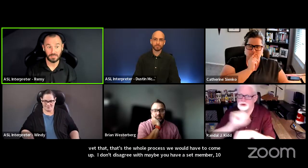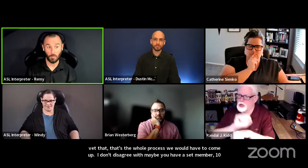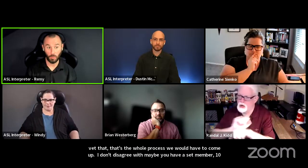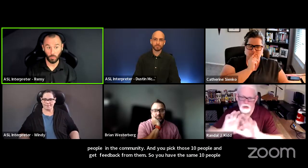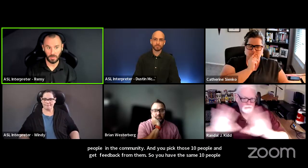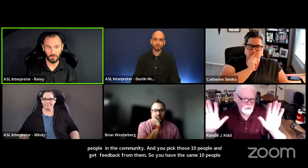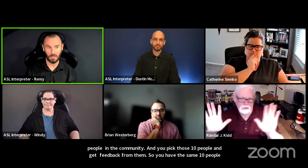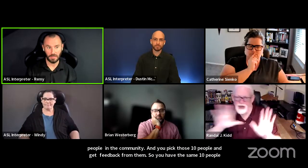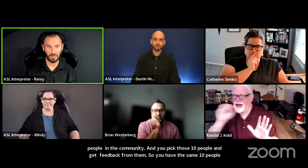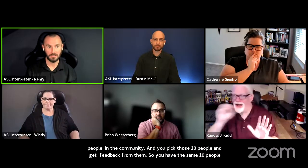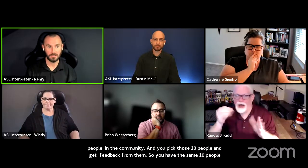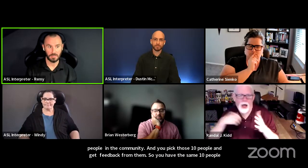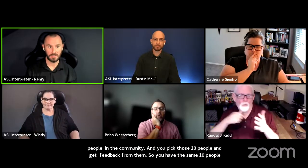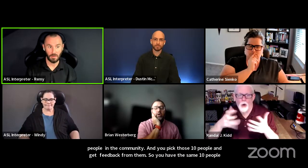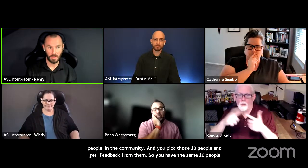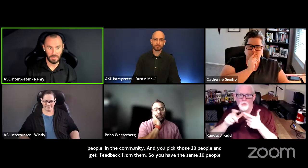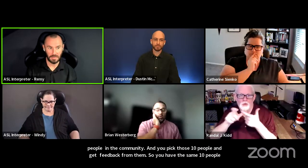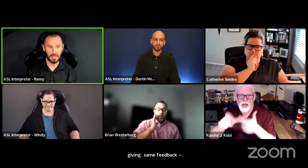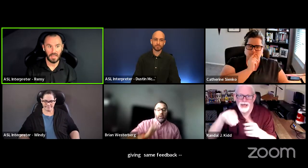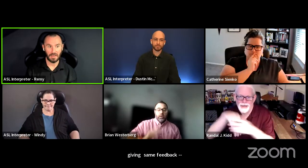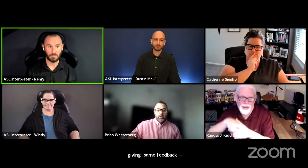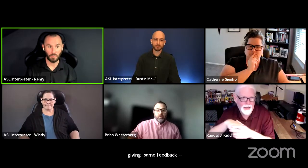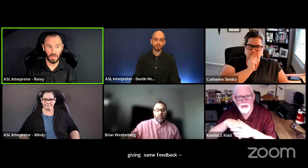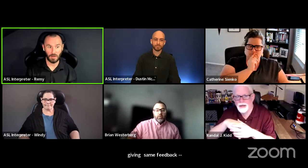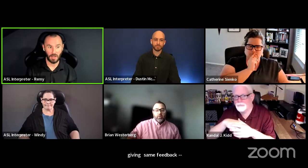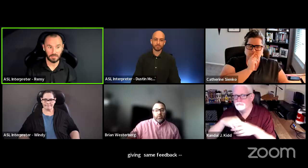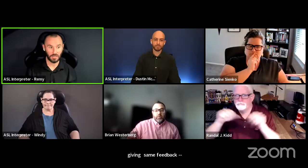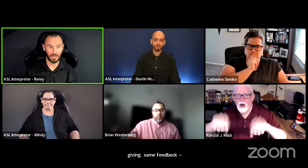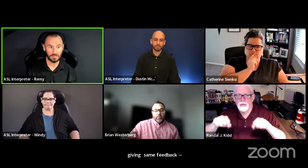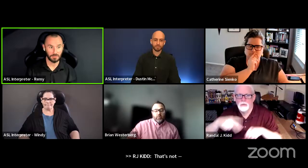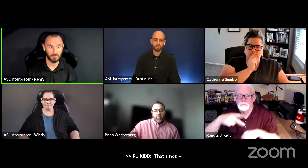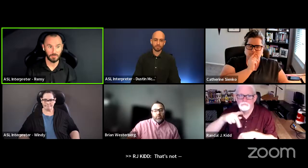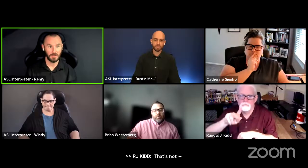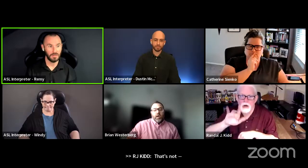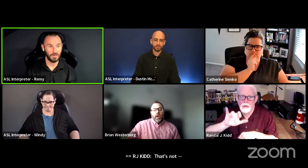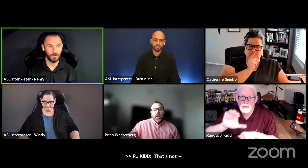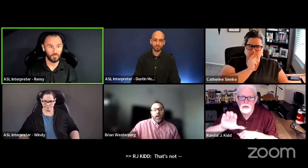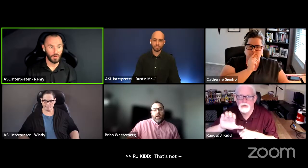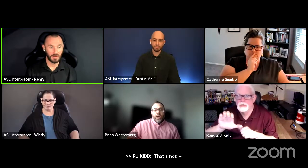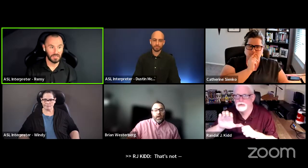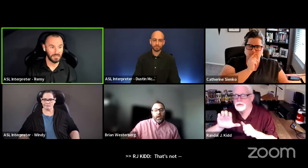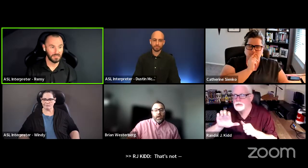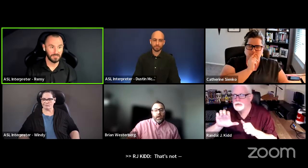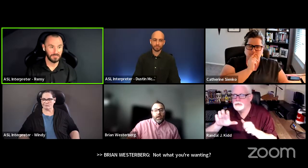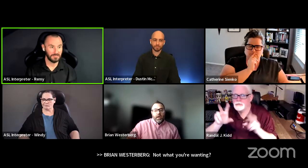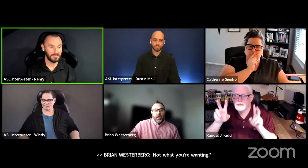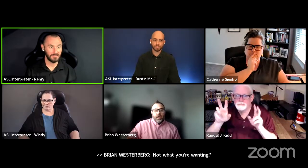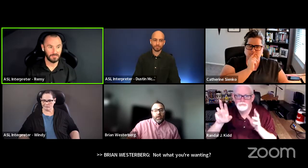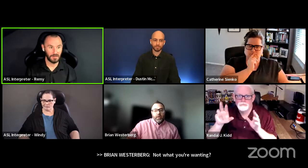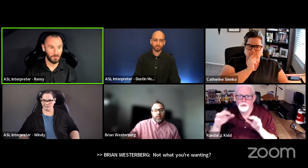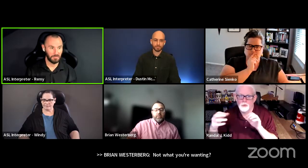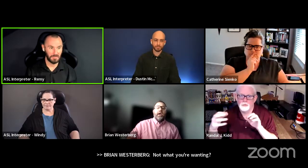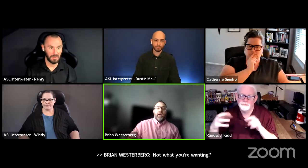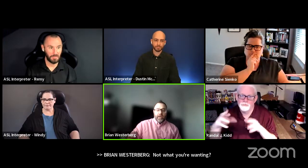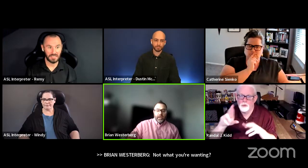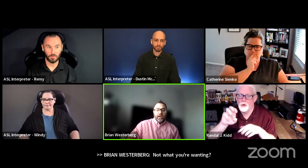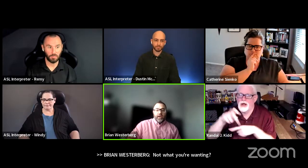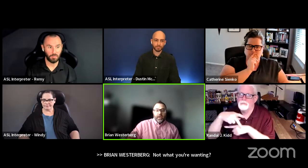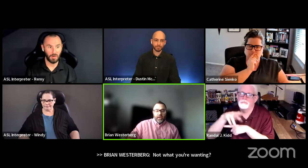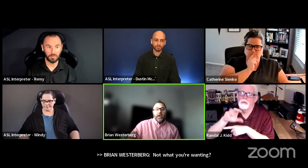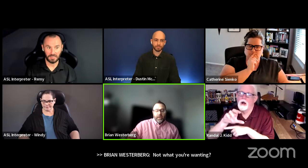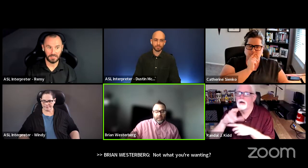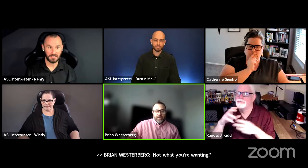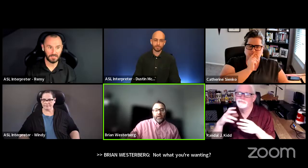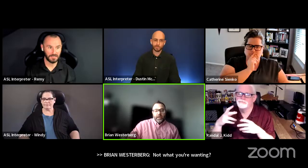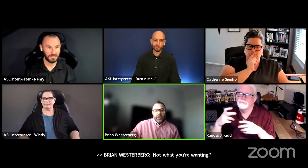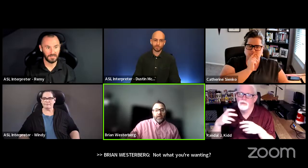No, that's even more work. I feel like to do it that way, and we're not trying to run in,